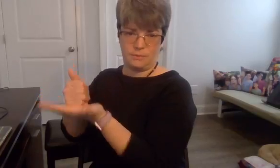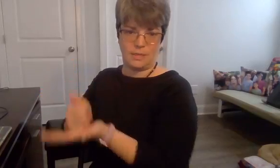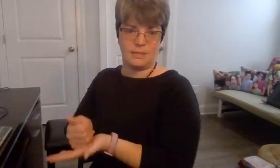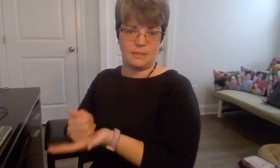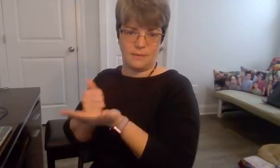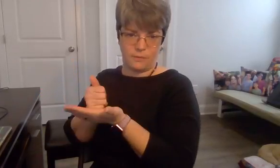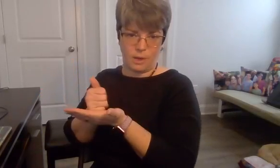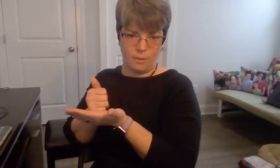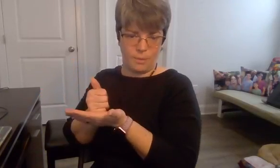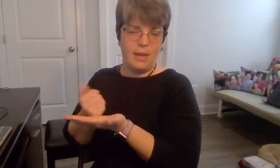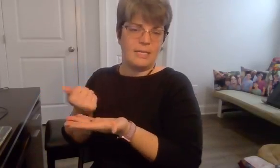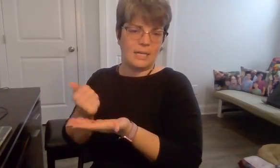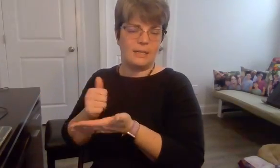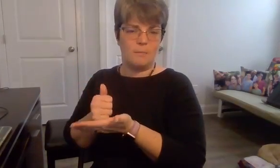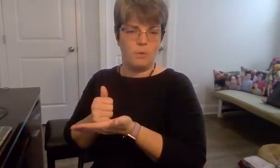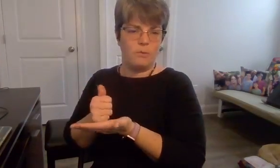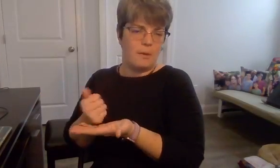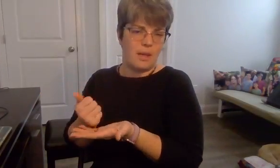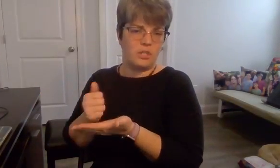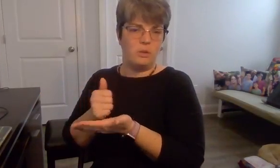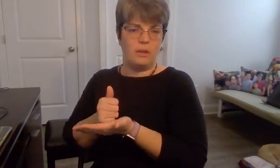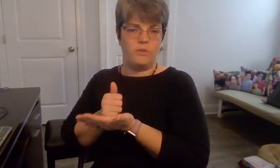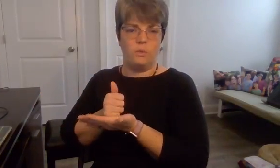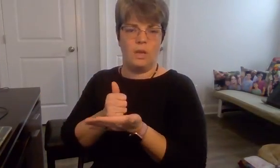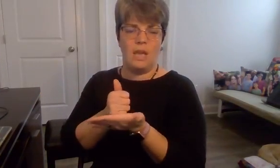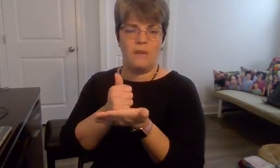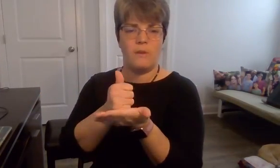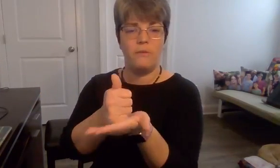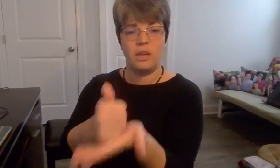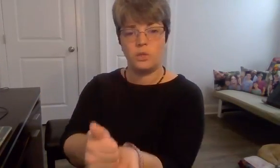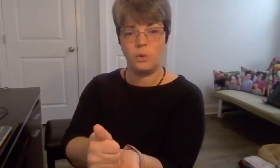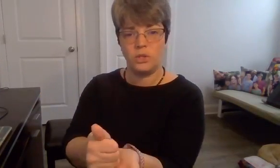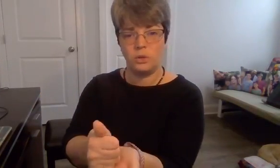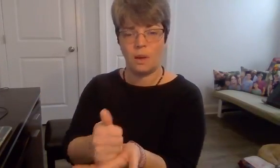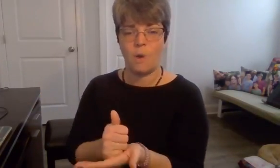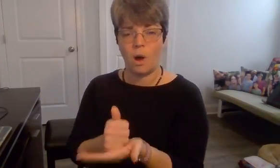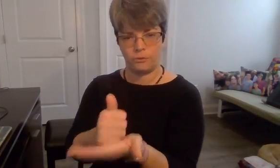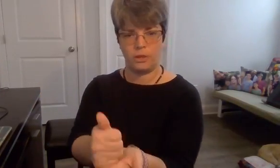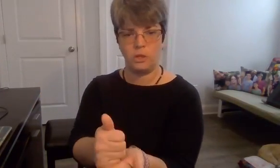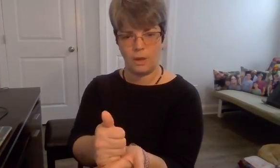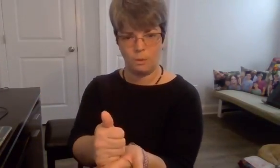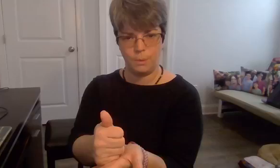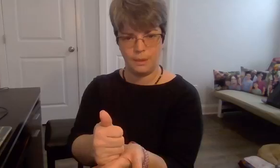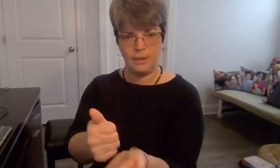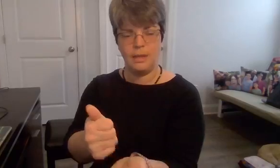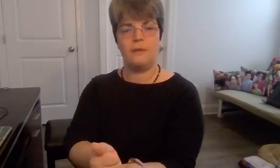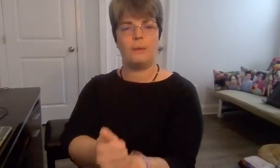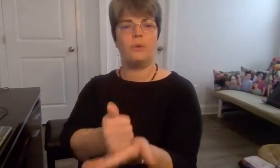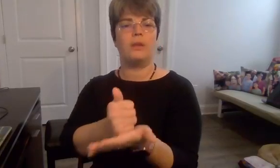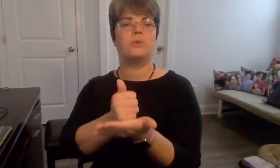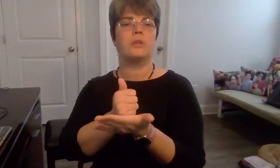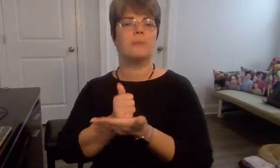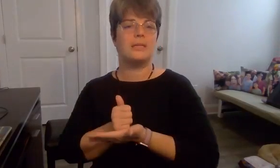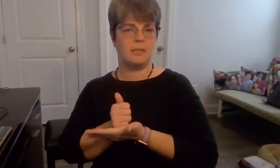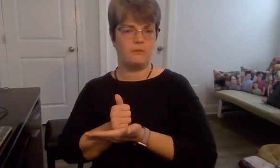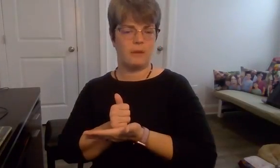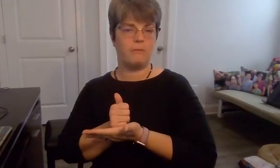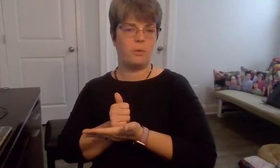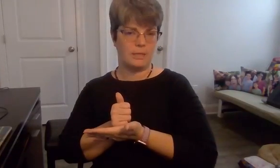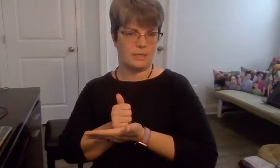That's a sign for help. Technically, the movement matters too. If I'm moving it towards you, I'm offering you help. If I'm pulling it towards myself, I'm requesting